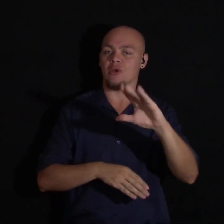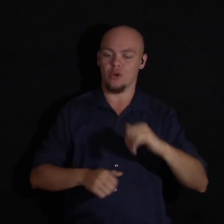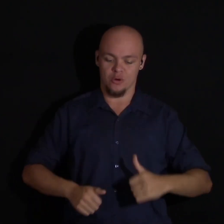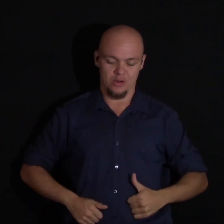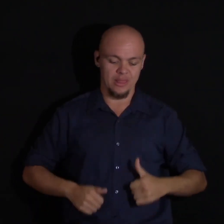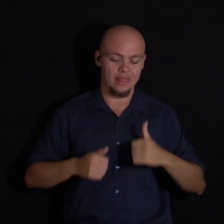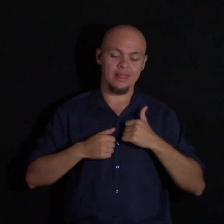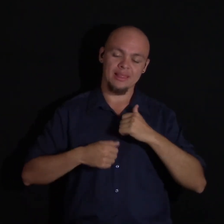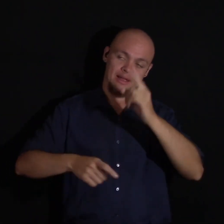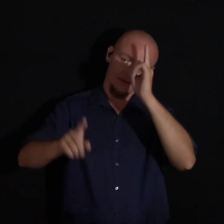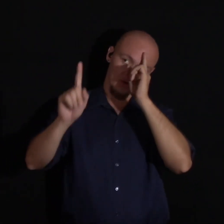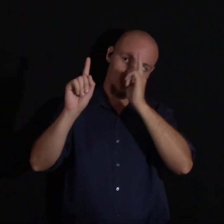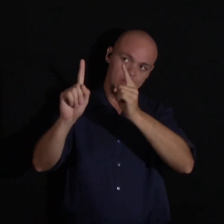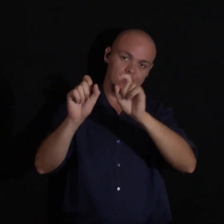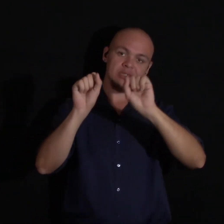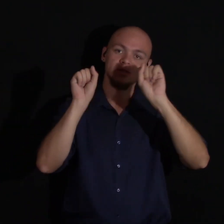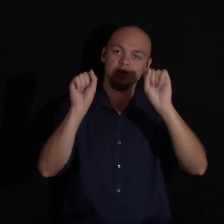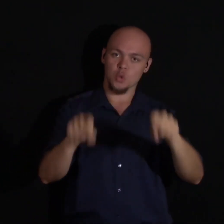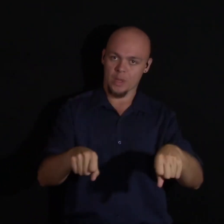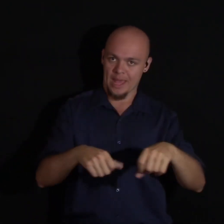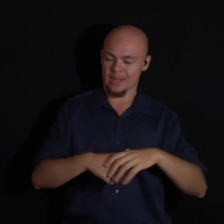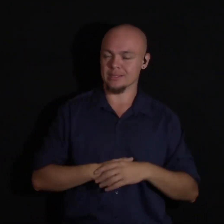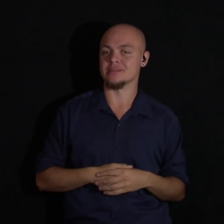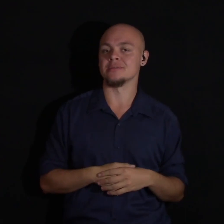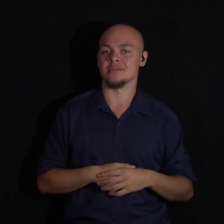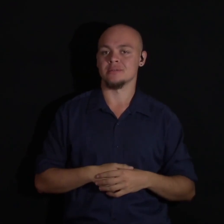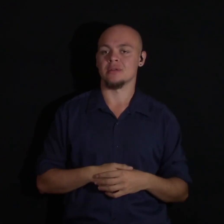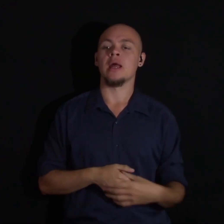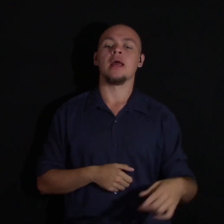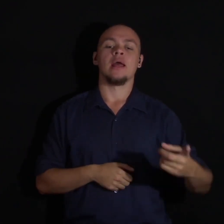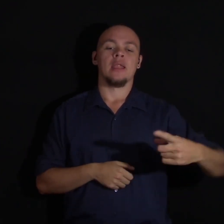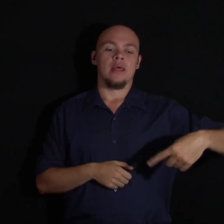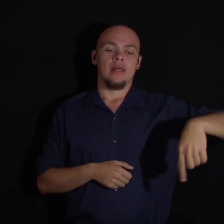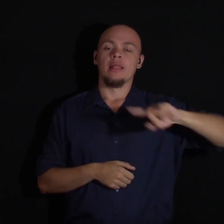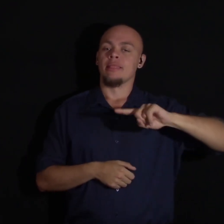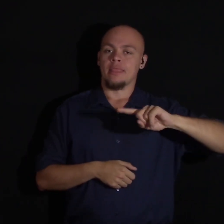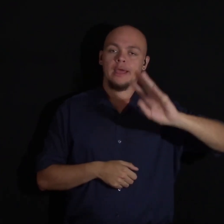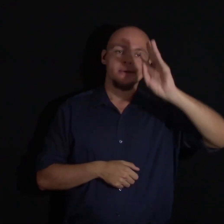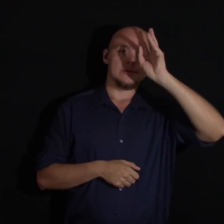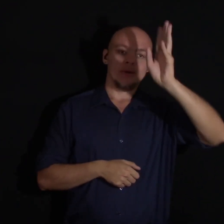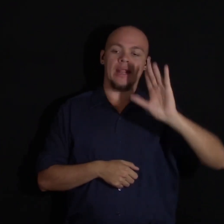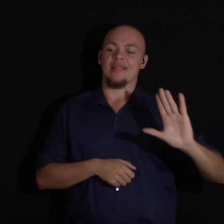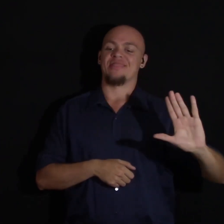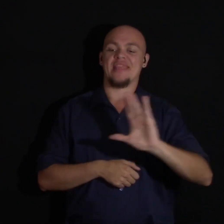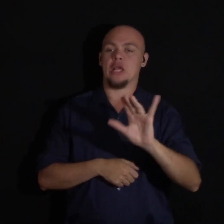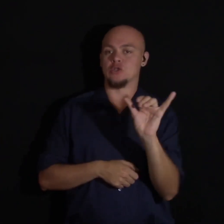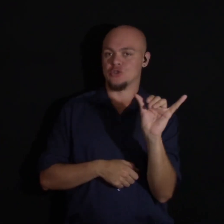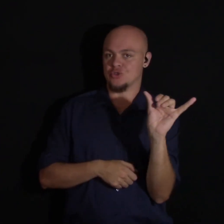purpose, and you get to share how they may come to learn theirs too.